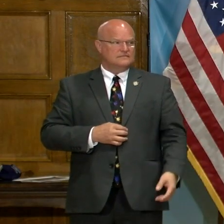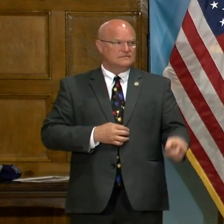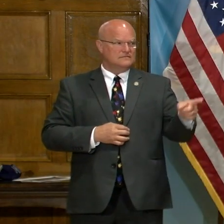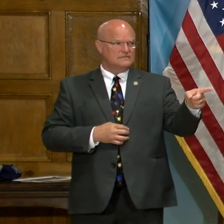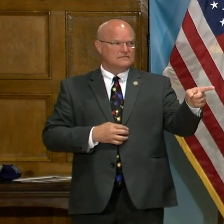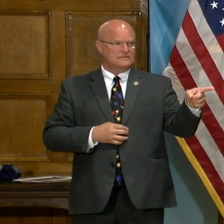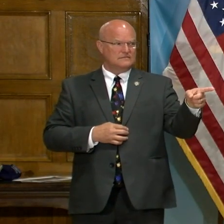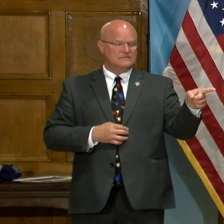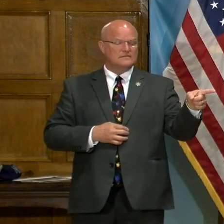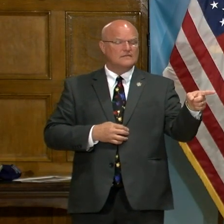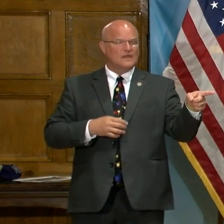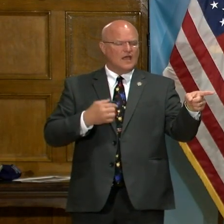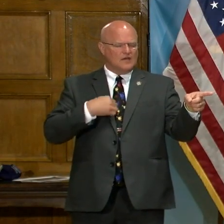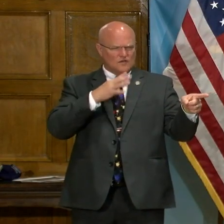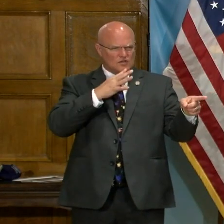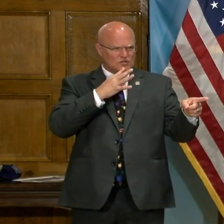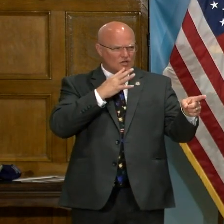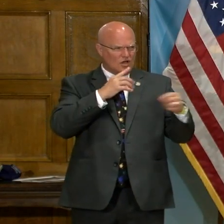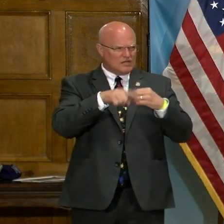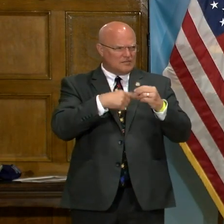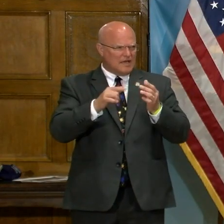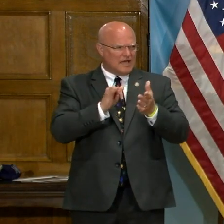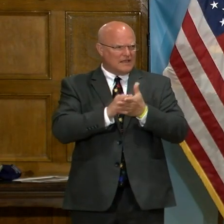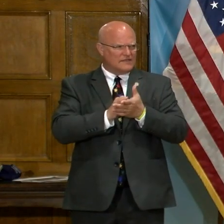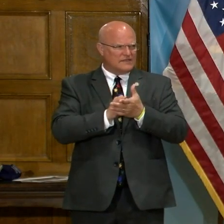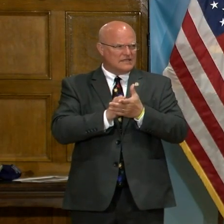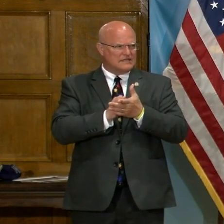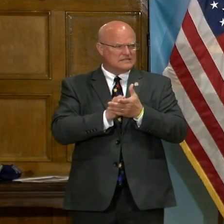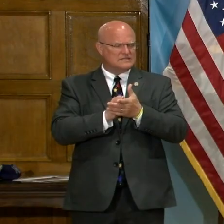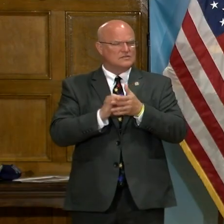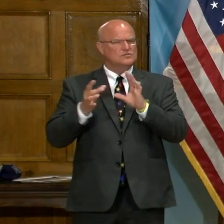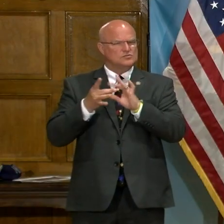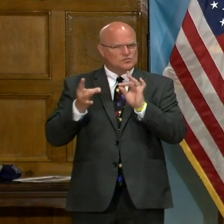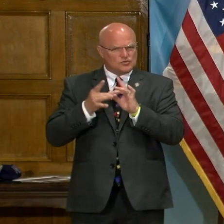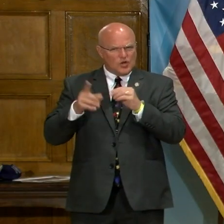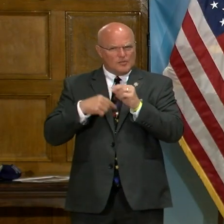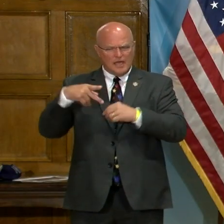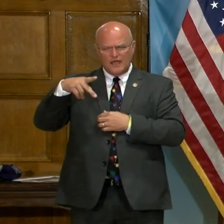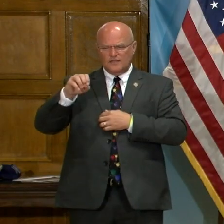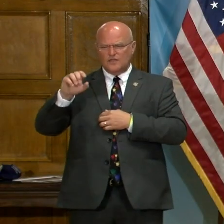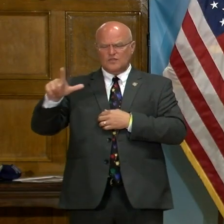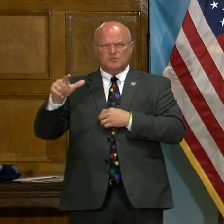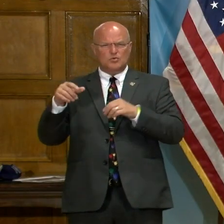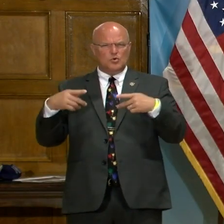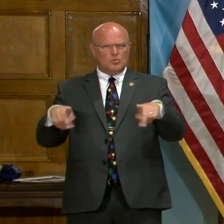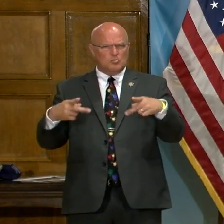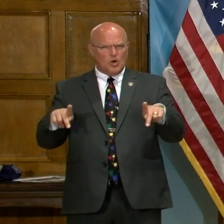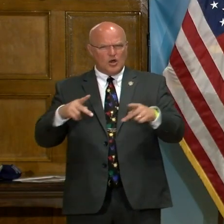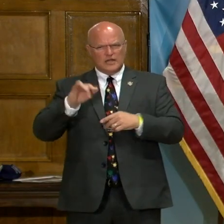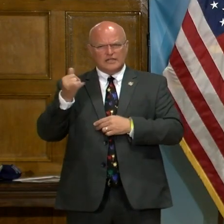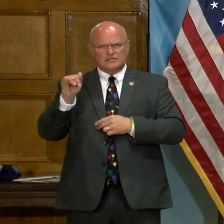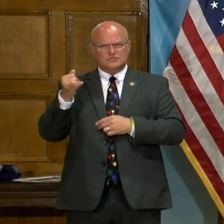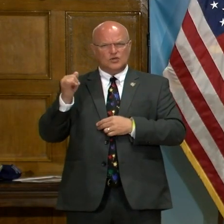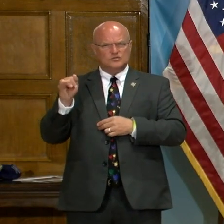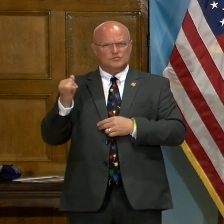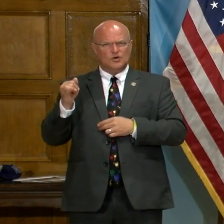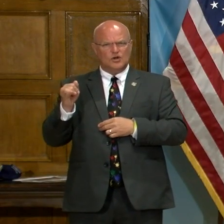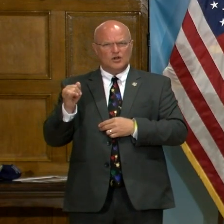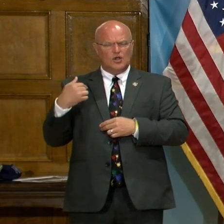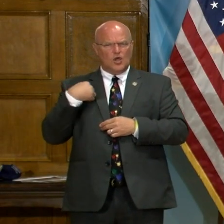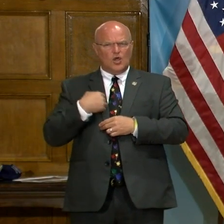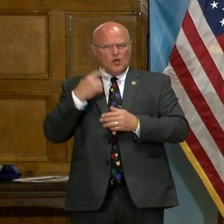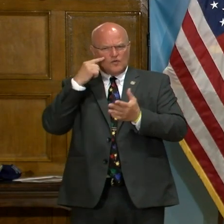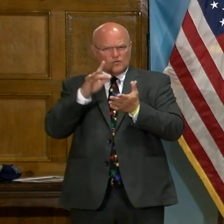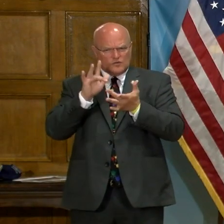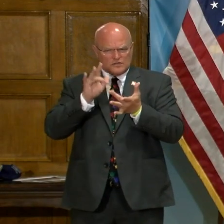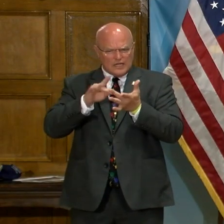Have you guys talked about this anecdotal story of the pool party in Jonesboro? Have we